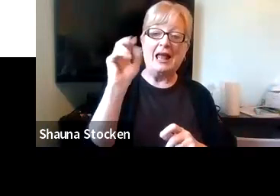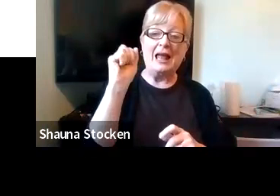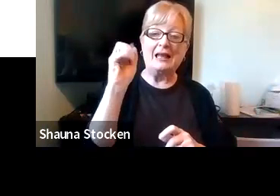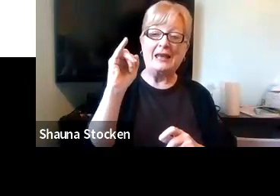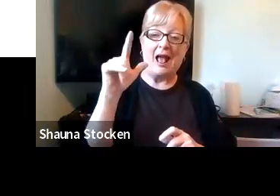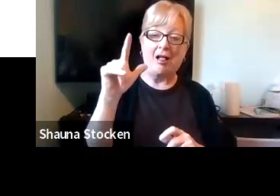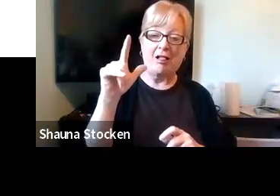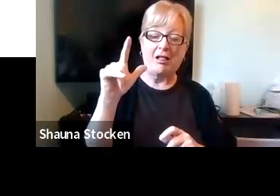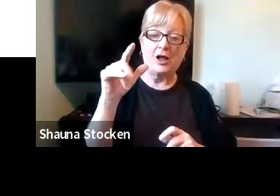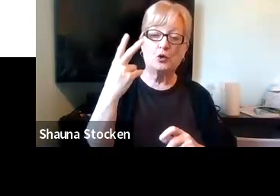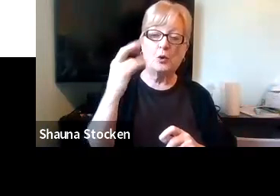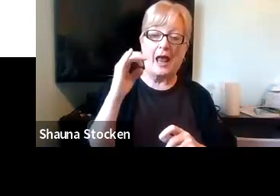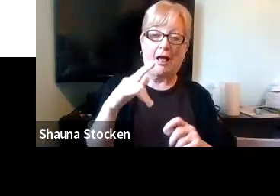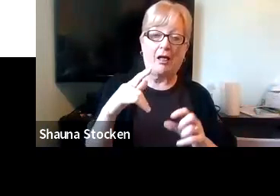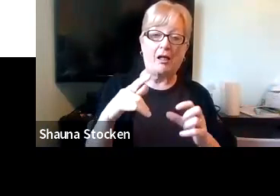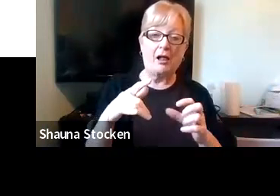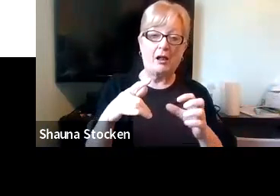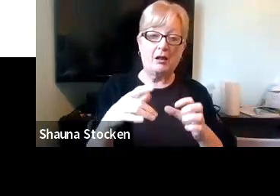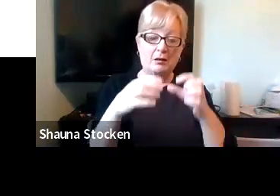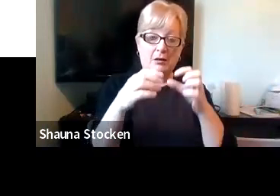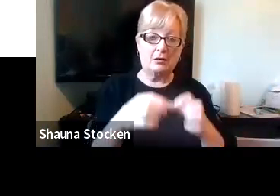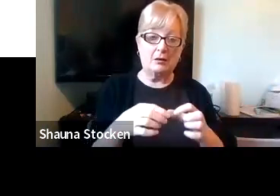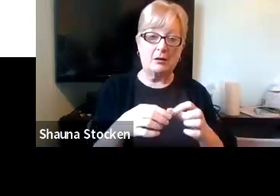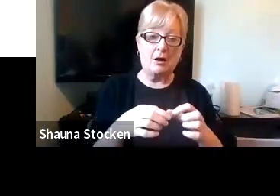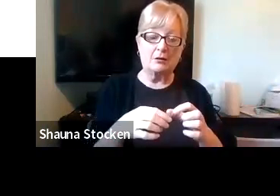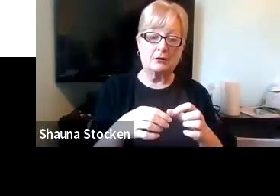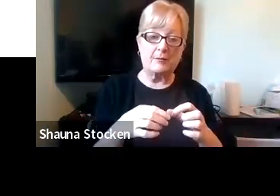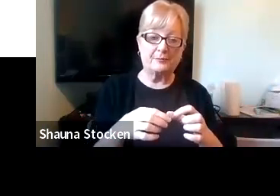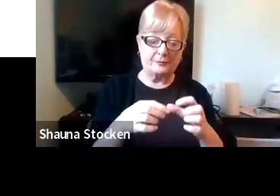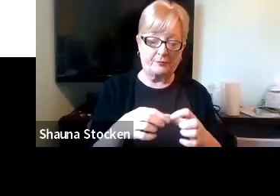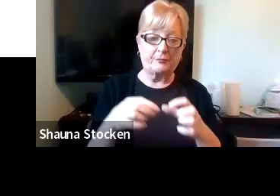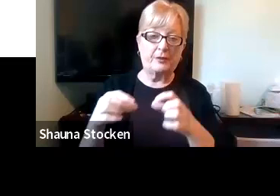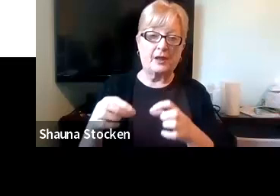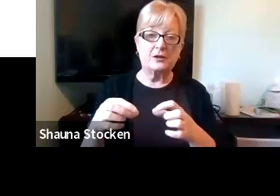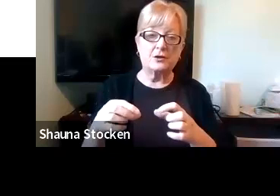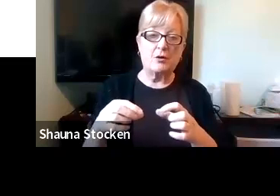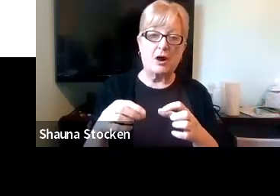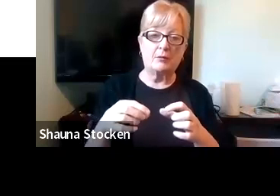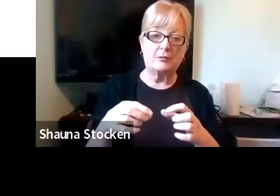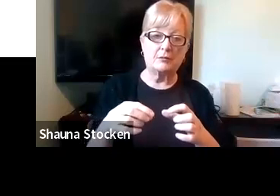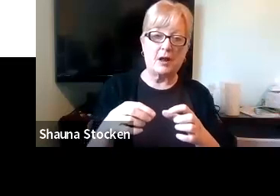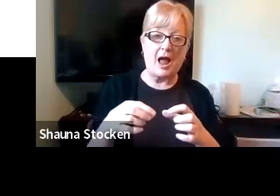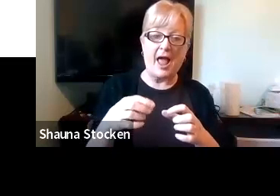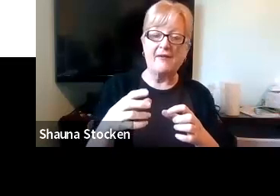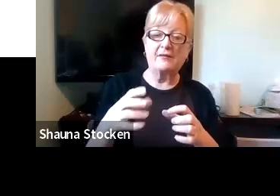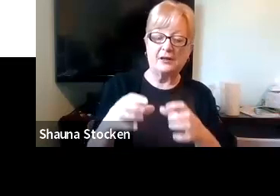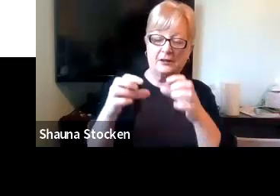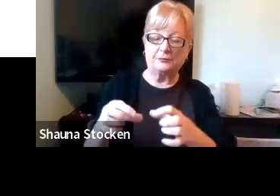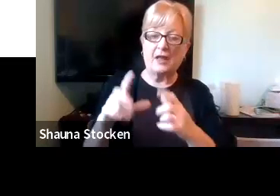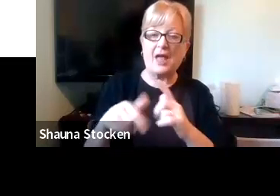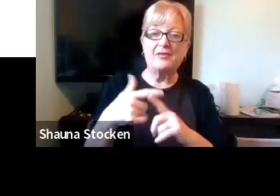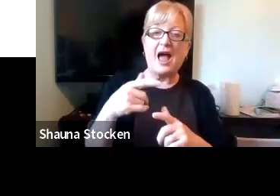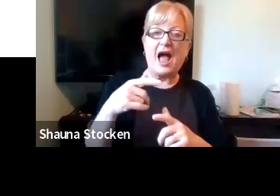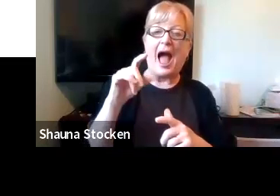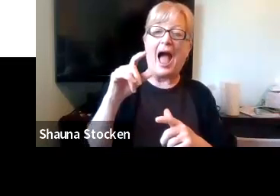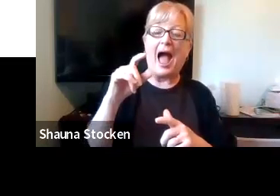can place food. Like I have the apple positioned, I'm gonna go ahead and pull the apple off of the nail. The nails are two